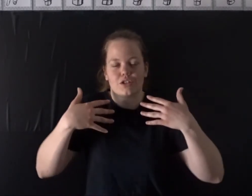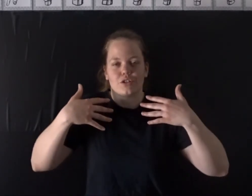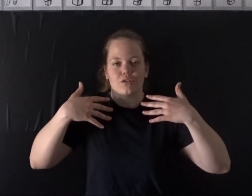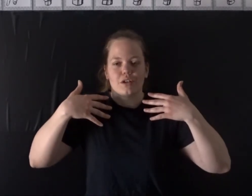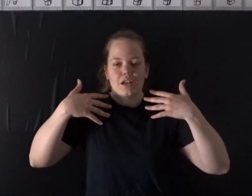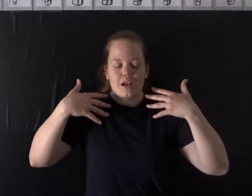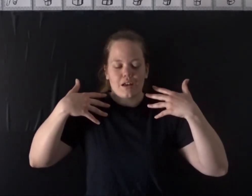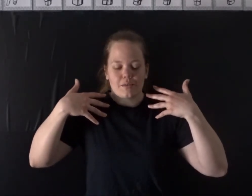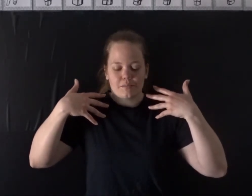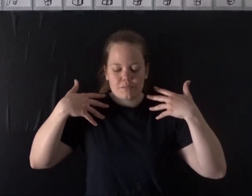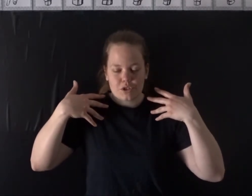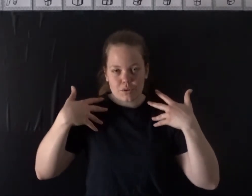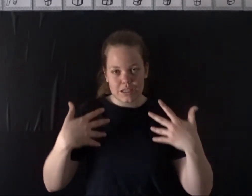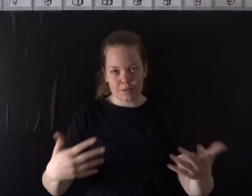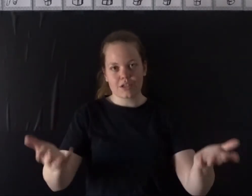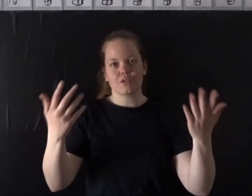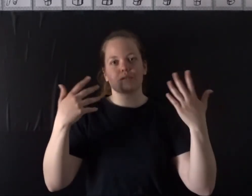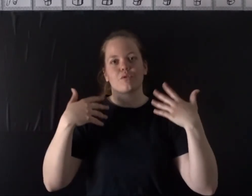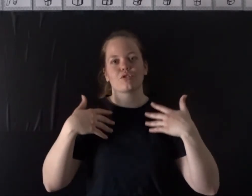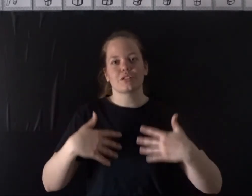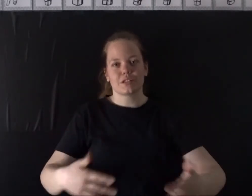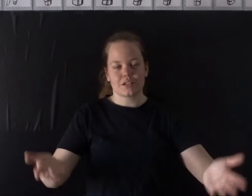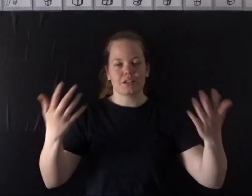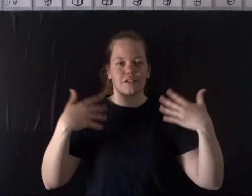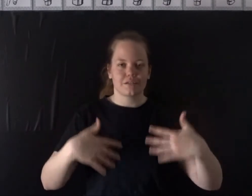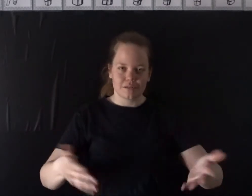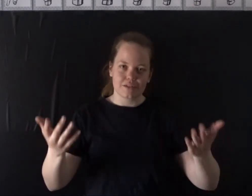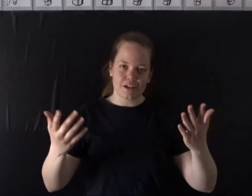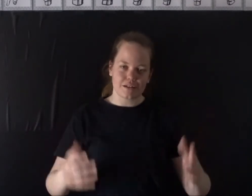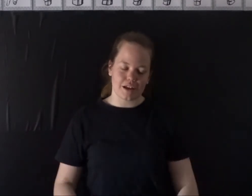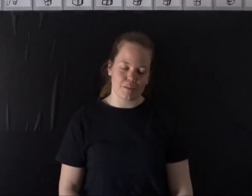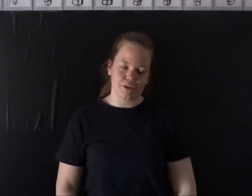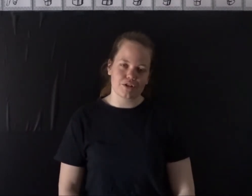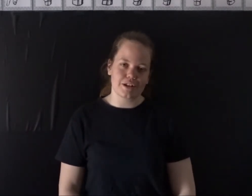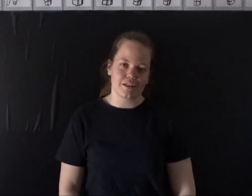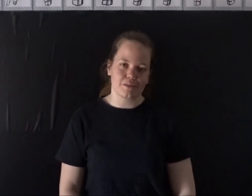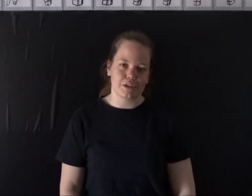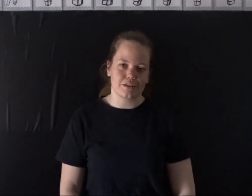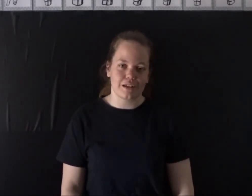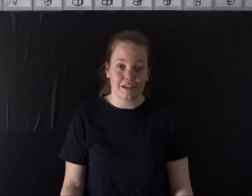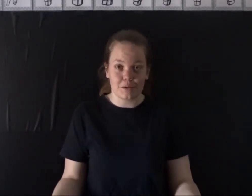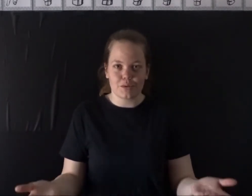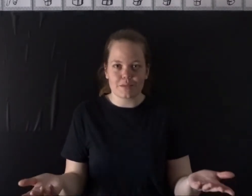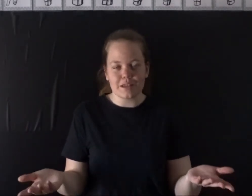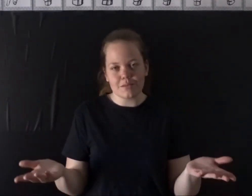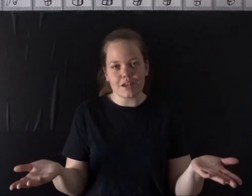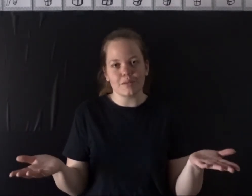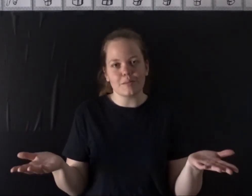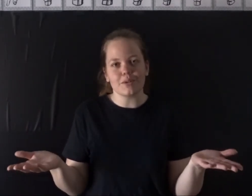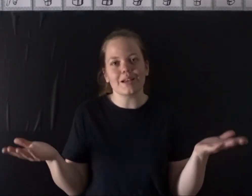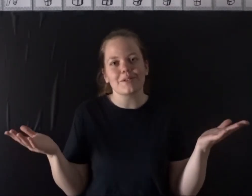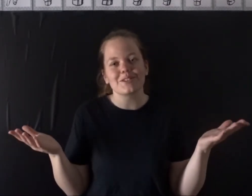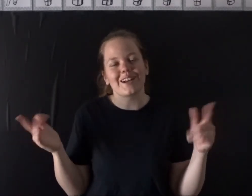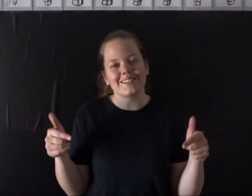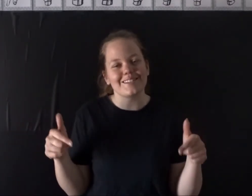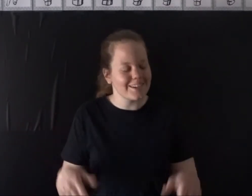to express those emotions and to help understand them and help to explain them to other people, like we're trying to do right